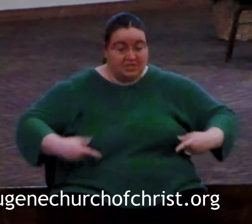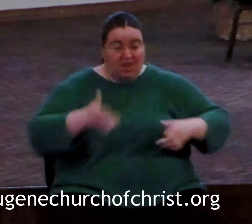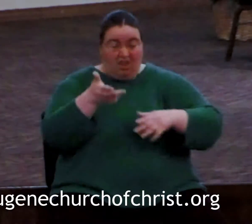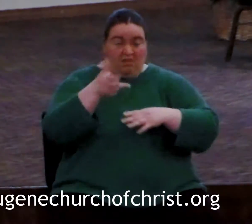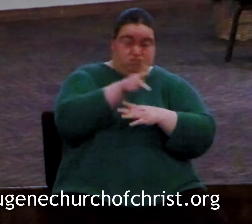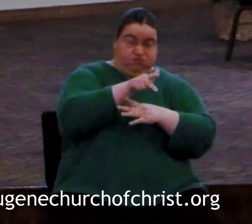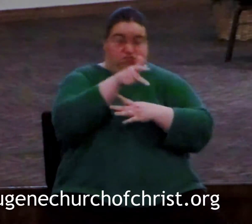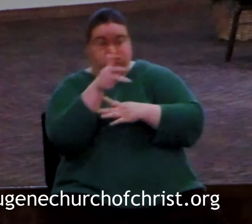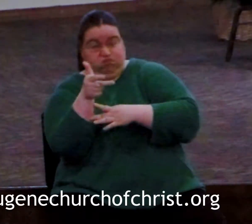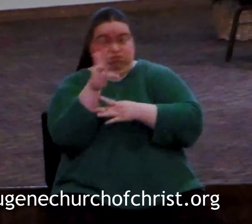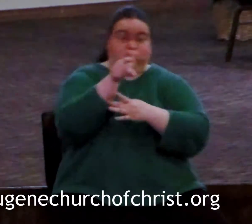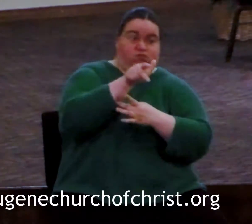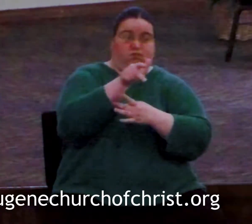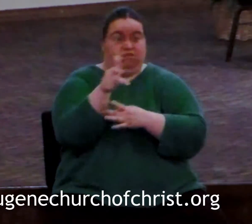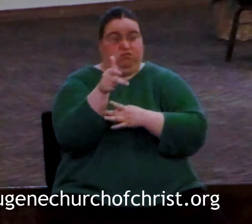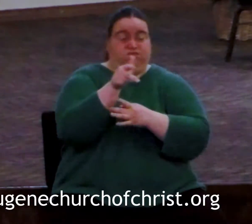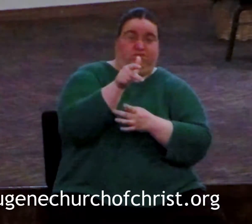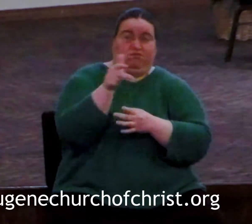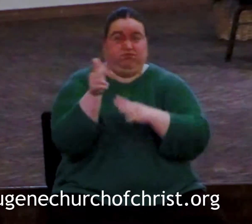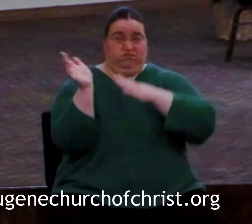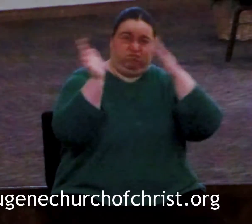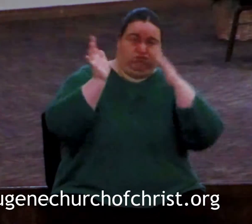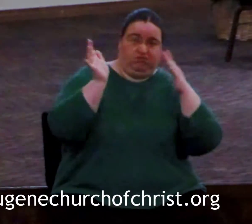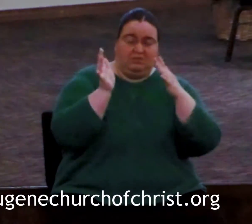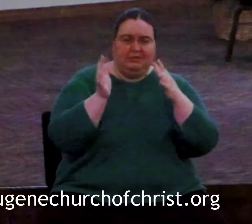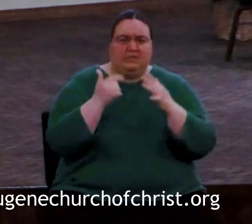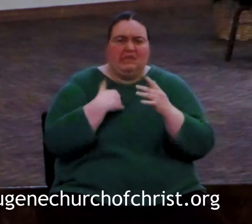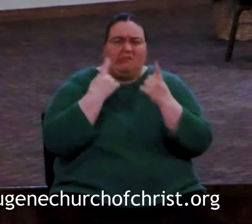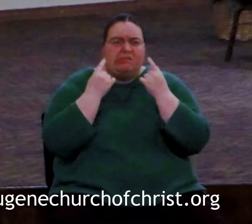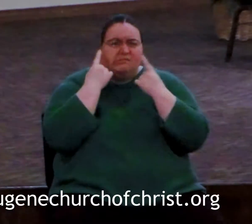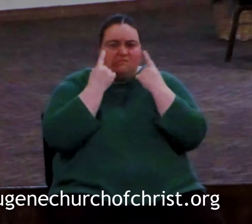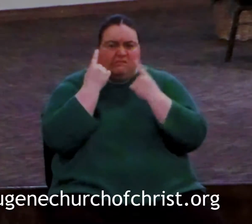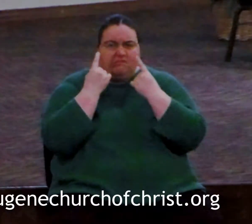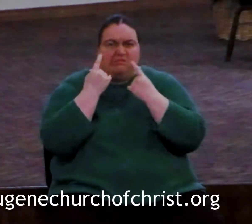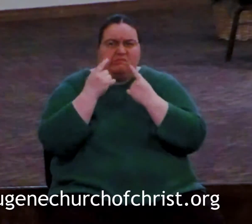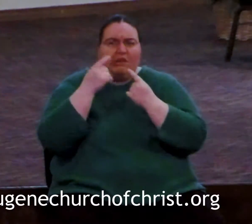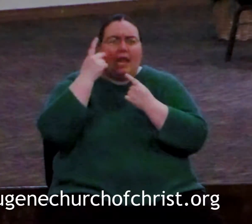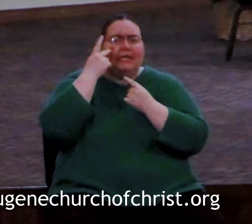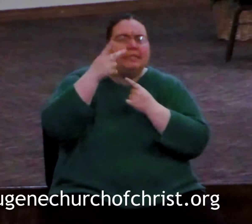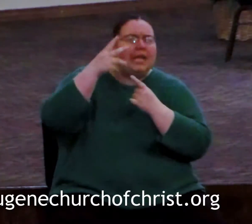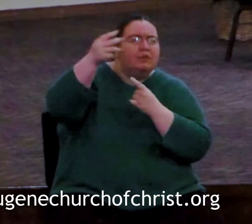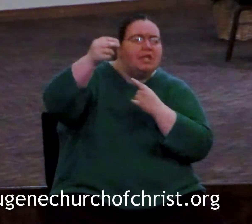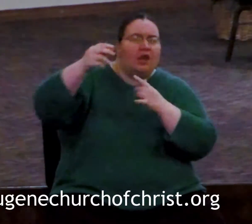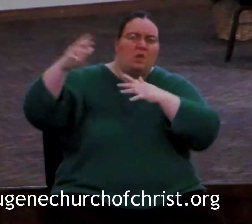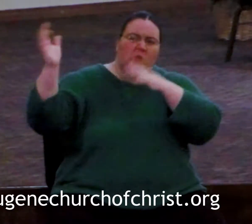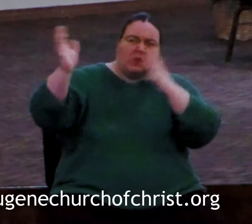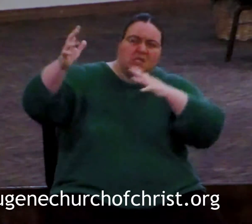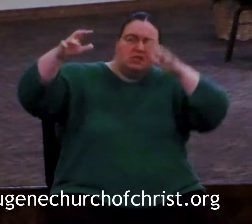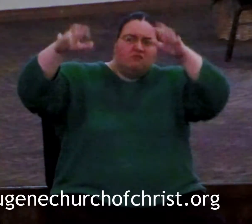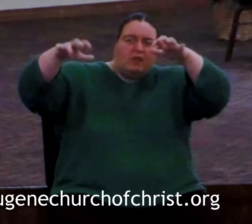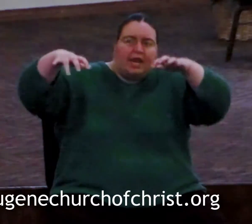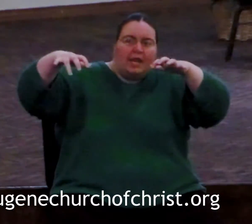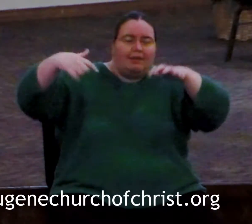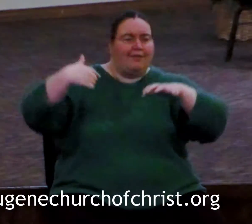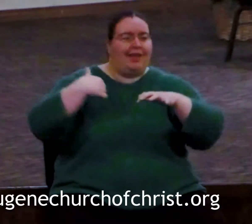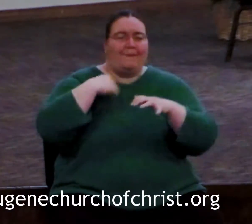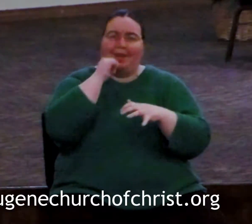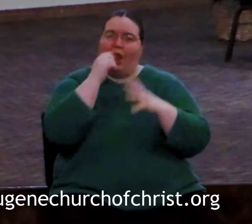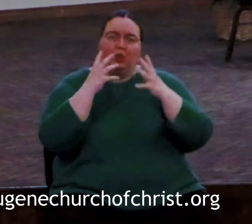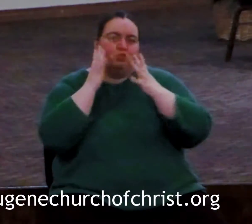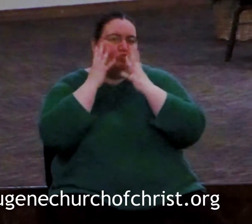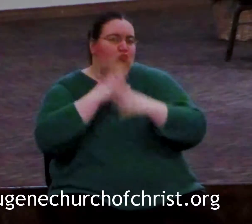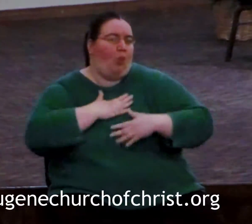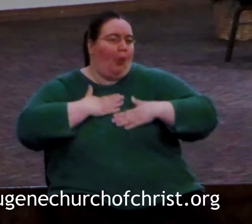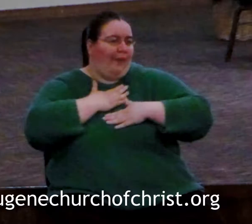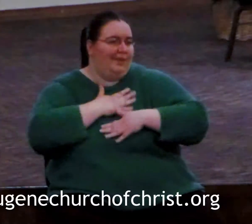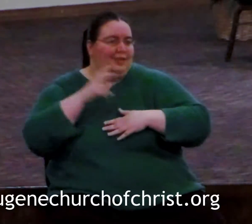that. And I was running through all these scenarios in my head, because all I can see out there is the wind and the rain. I'm not enjoying this as much as the fifth graders running around the